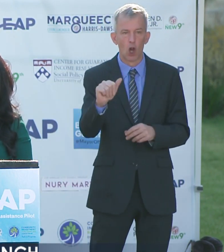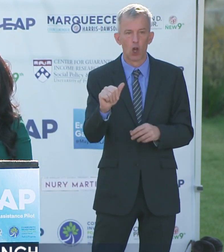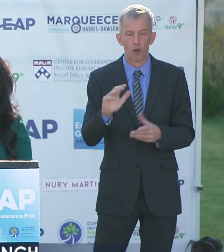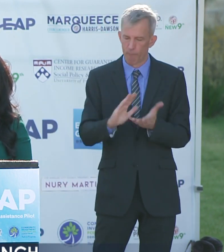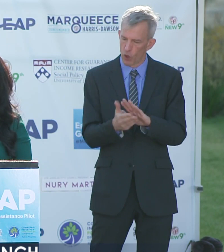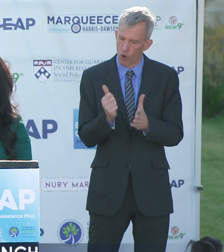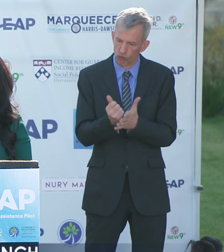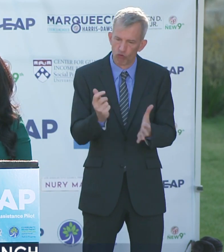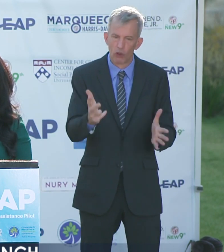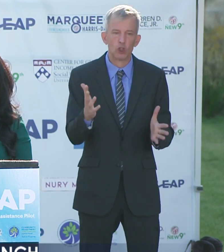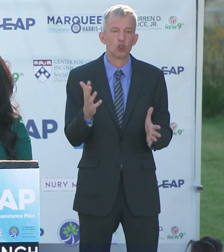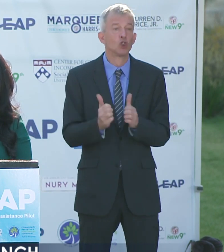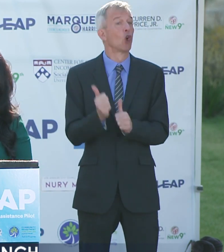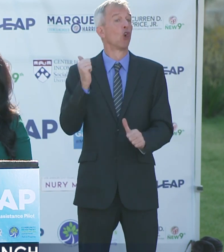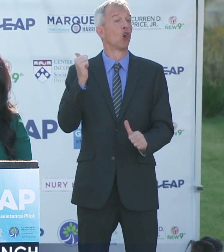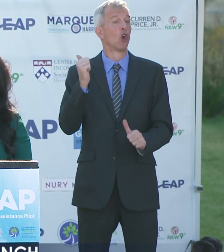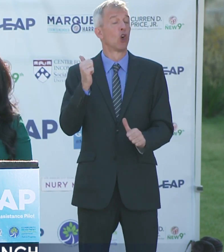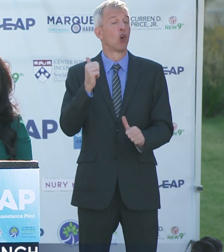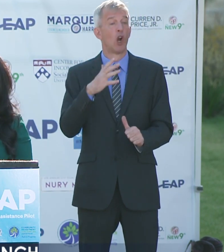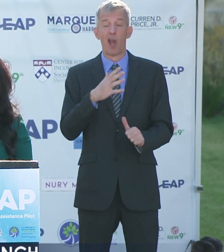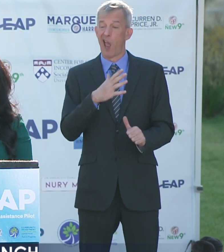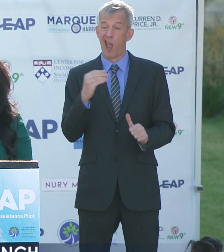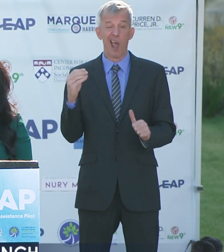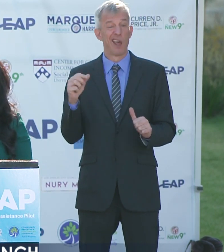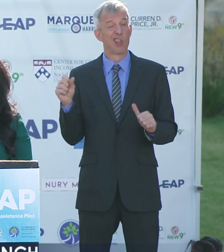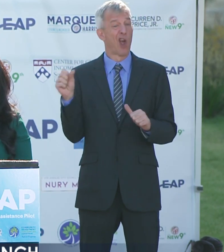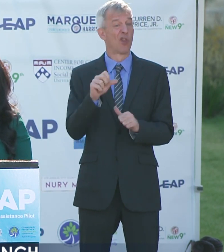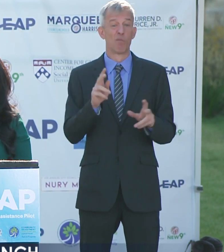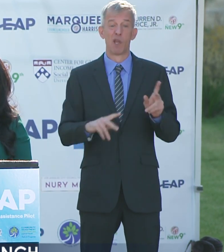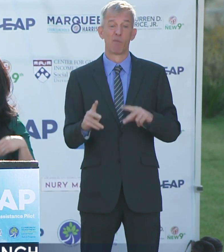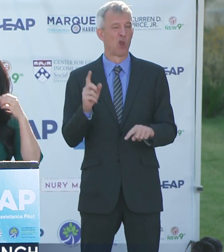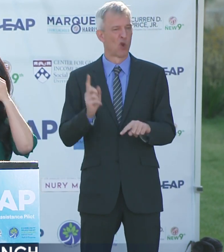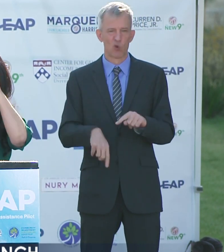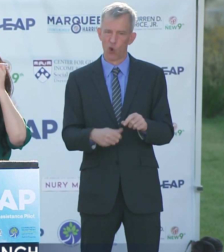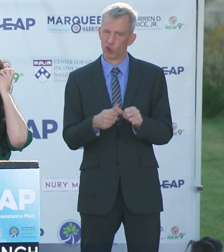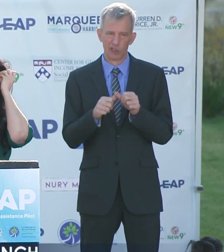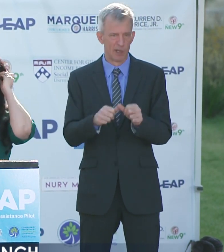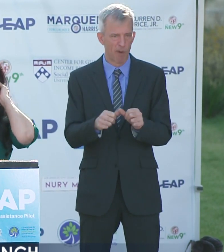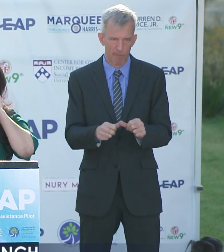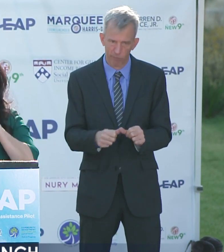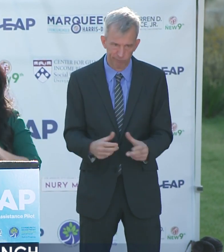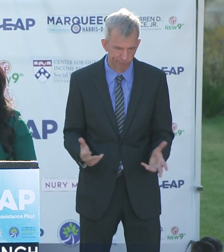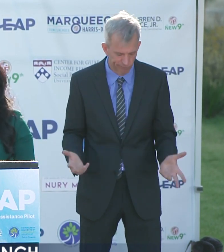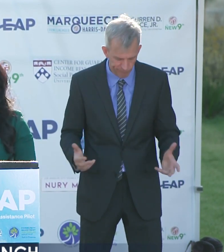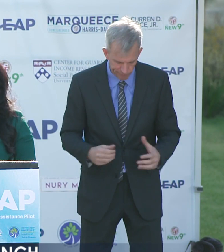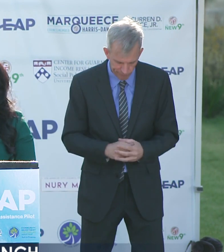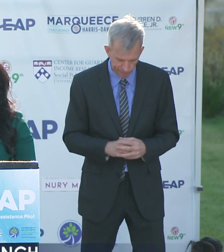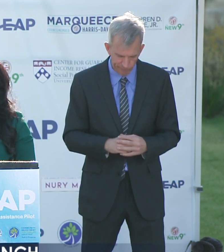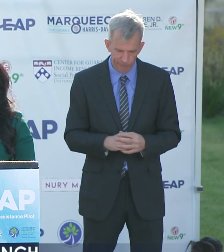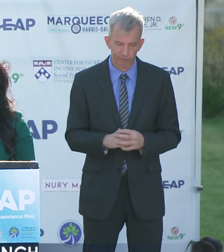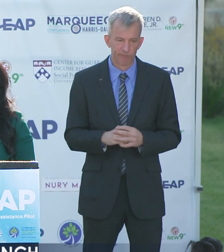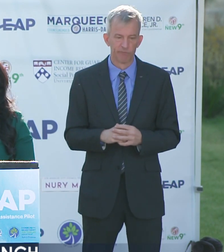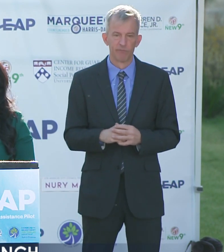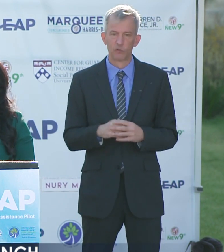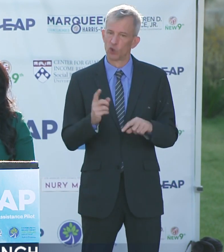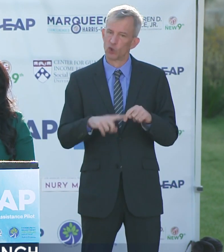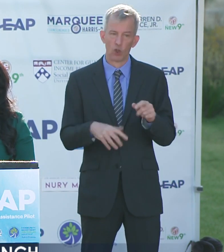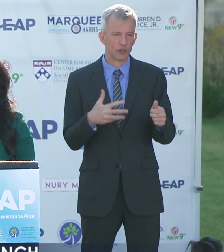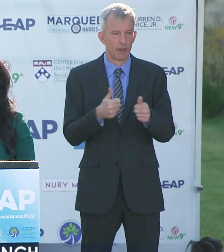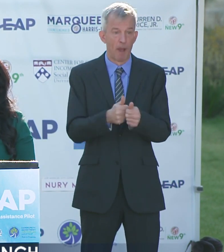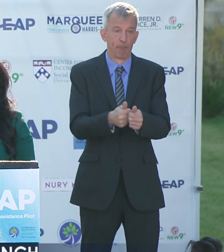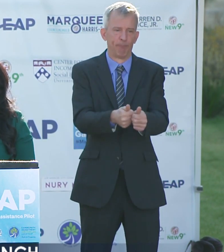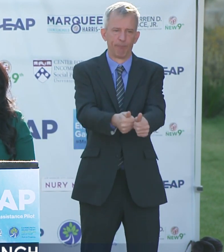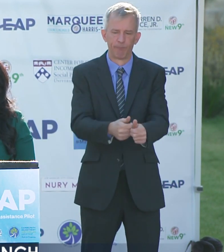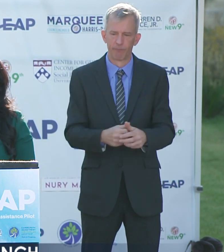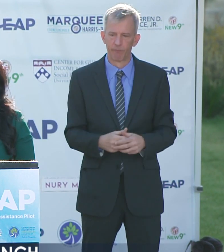the rest, let's just say, they just couldn't keep up. Right now, poverty affects 2 out of every 10 residents in our city,